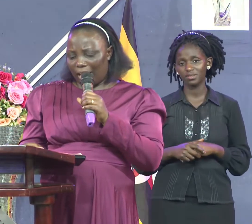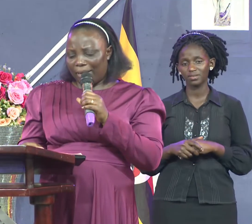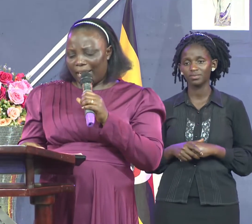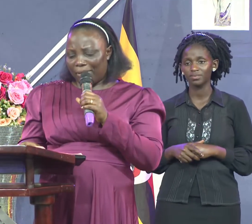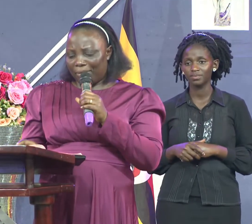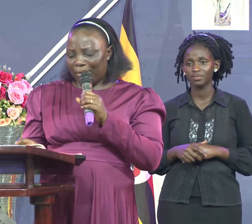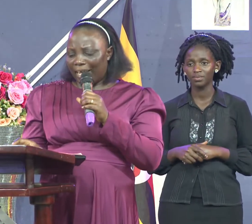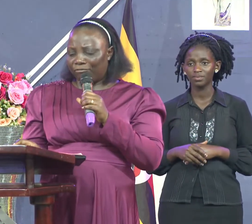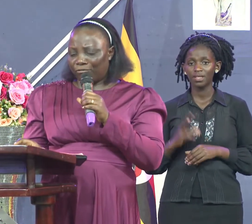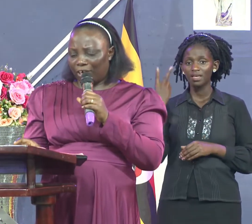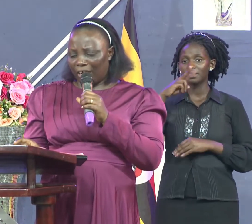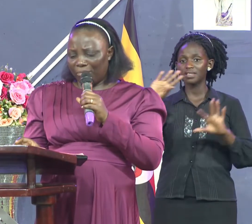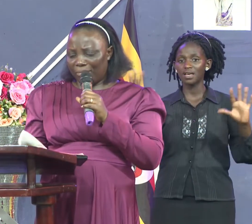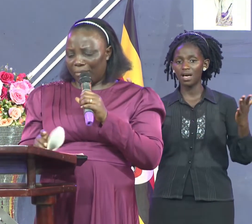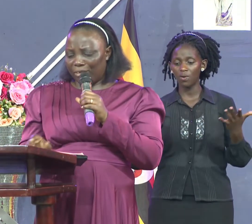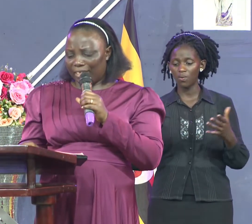woman.